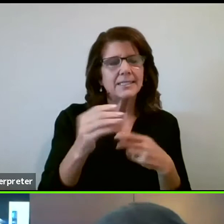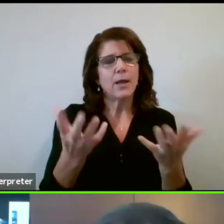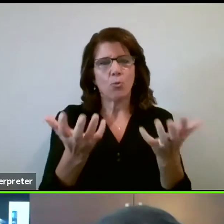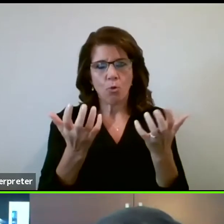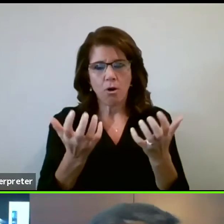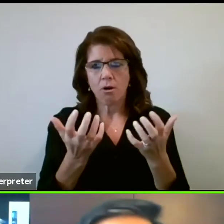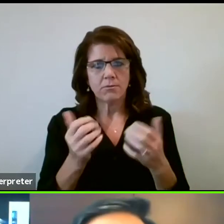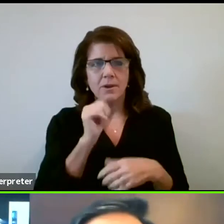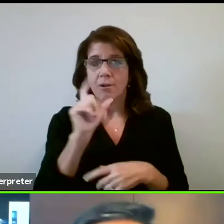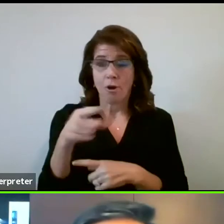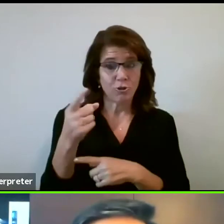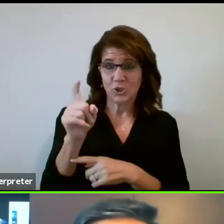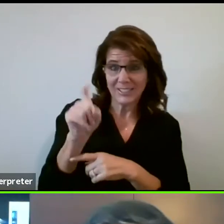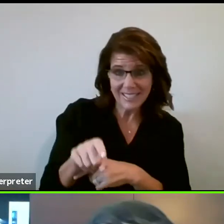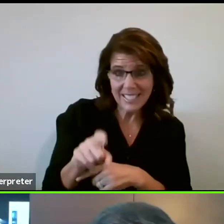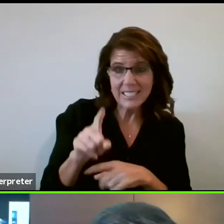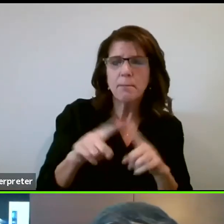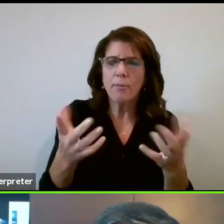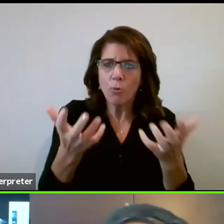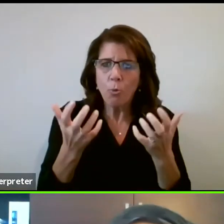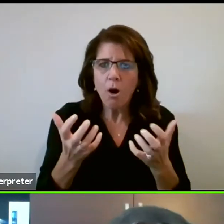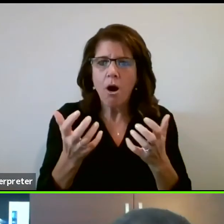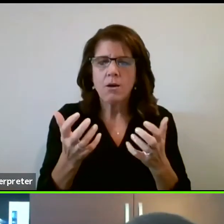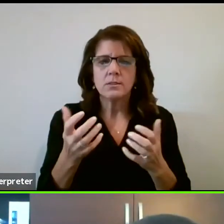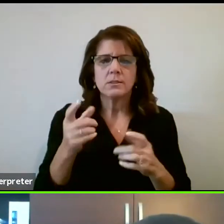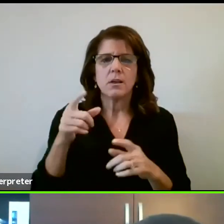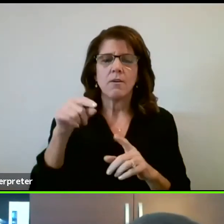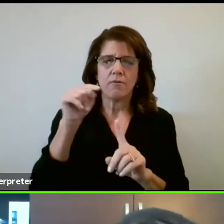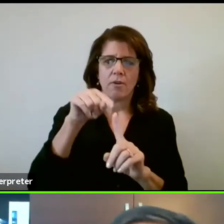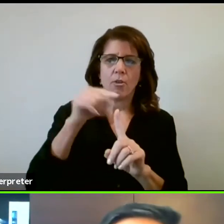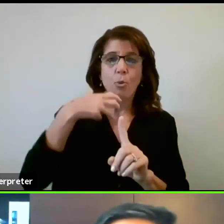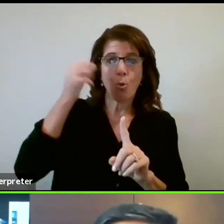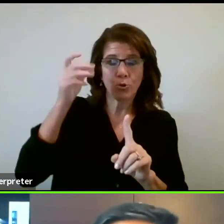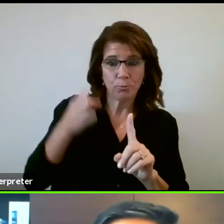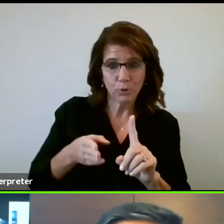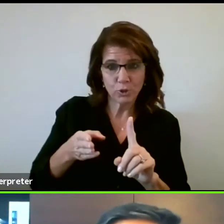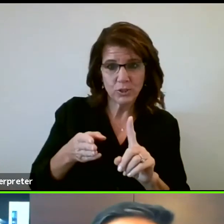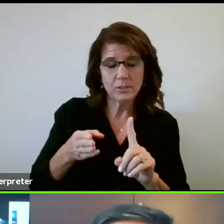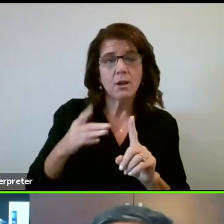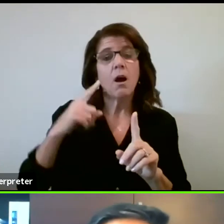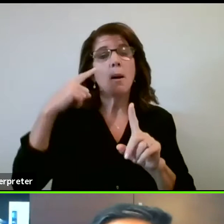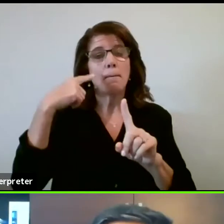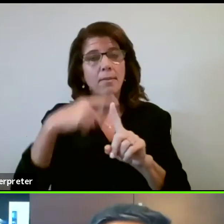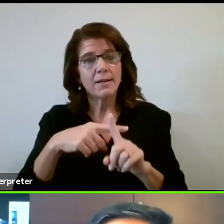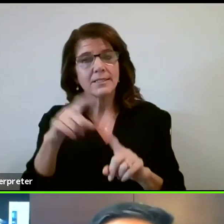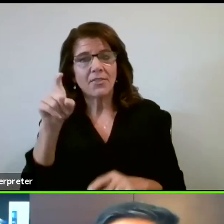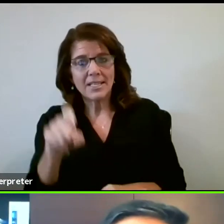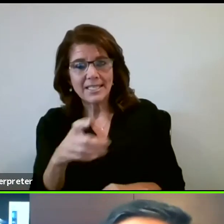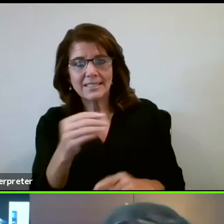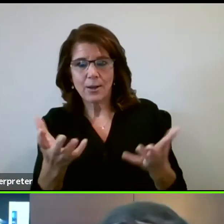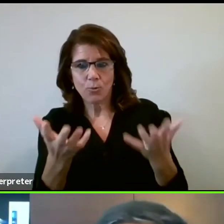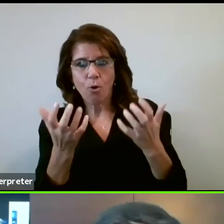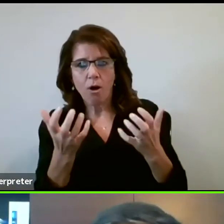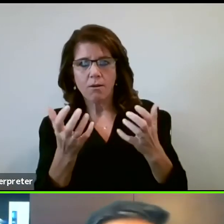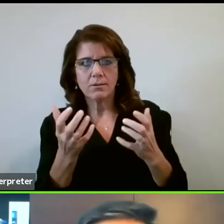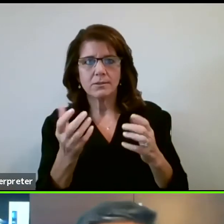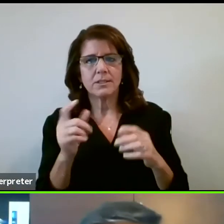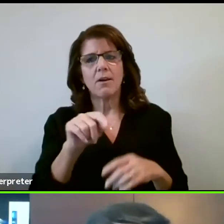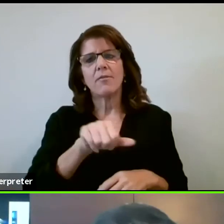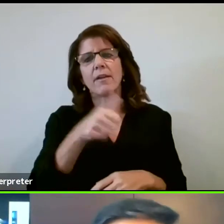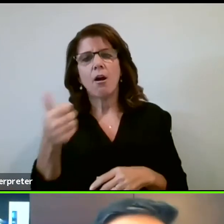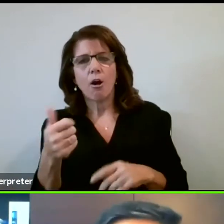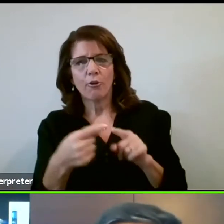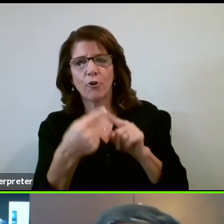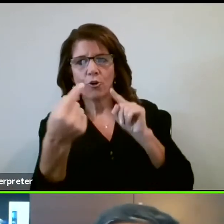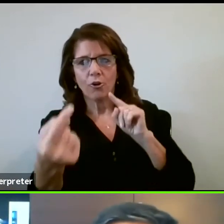wants, not just the needs, of the older person who's on one end, as well as the needs and wants of the other parties, like